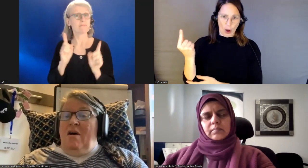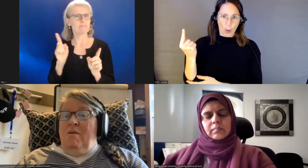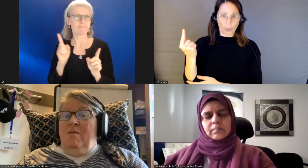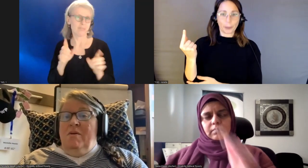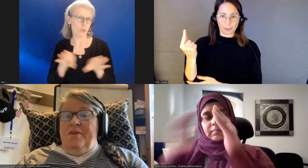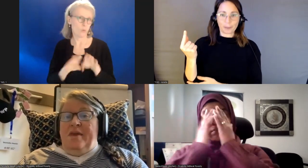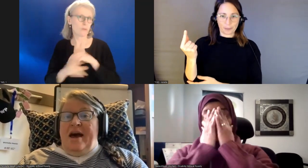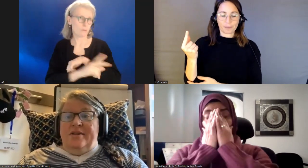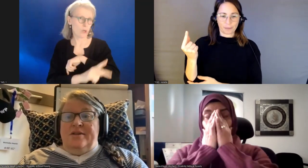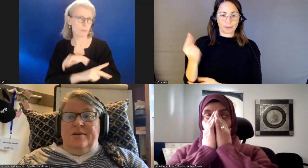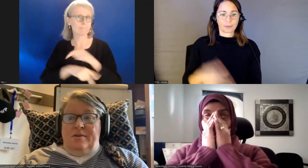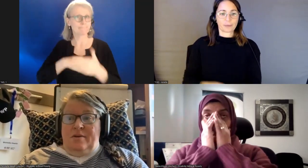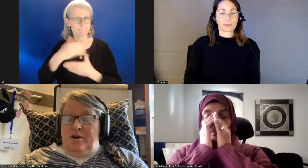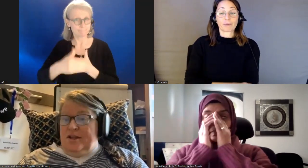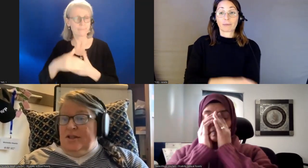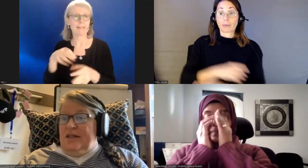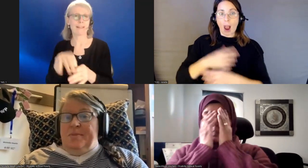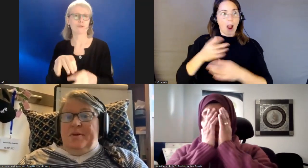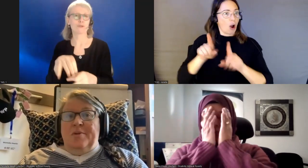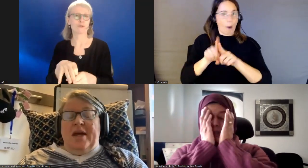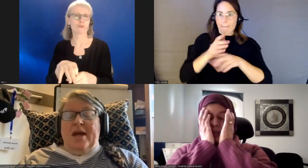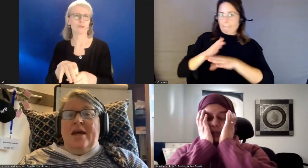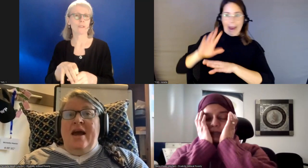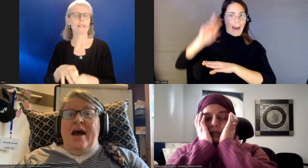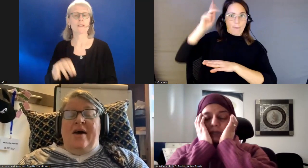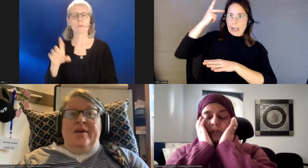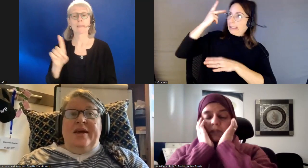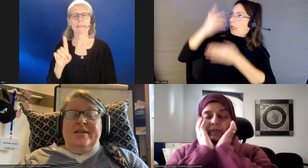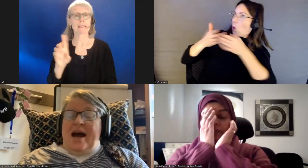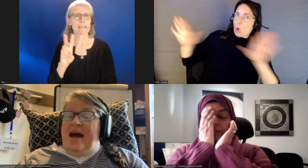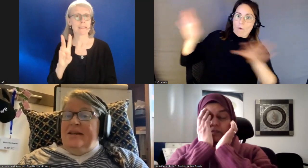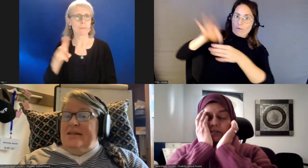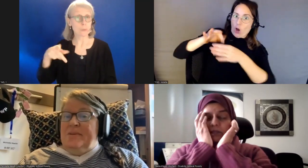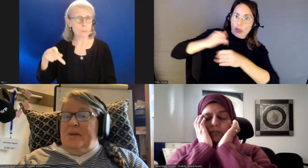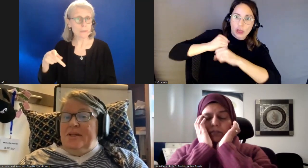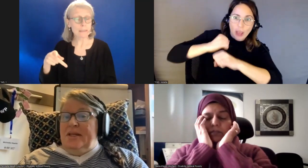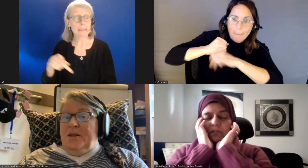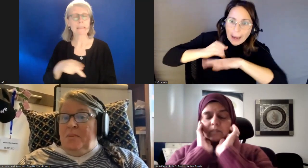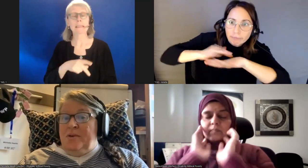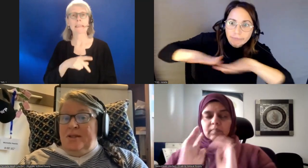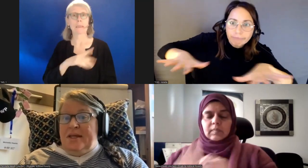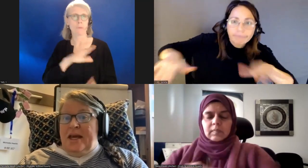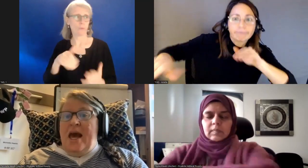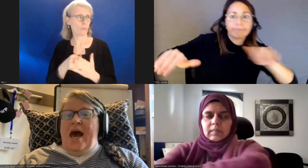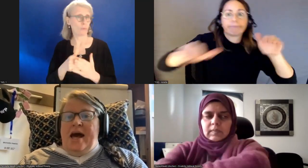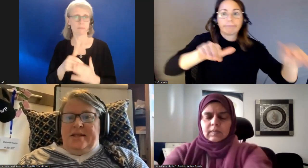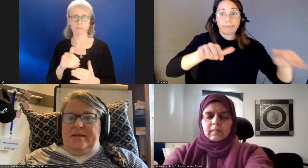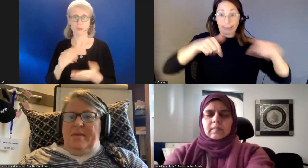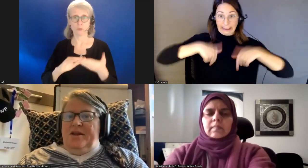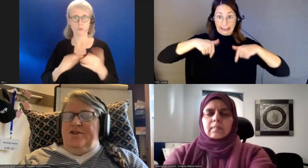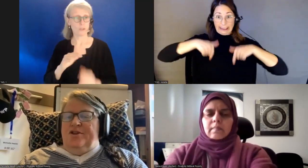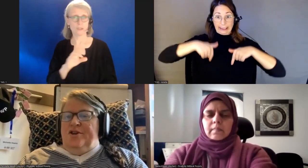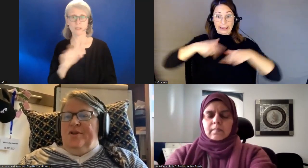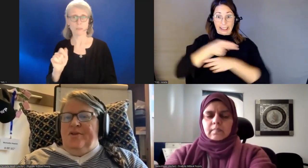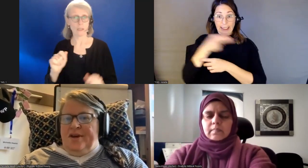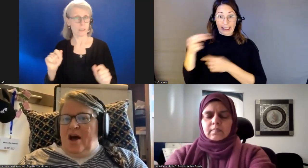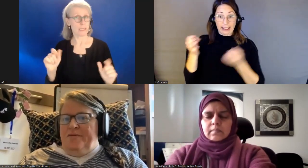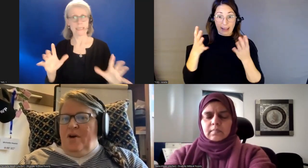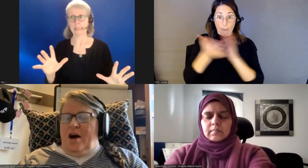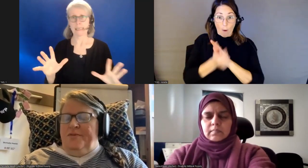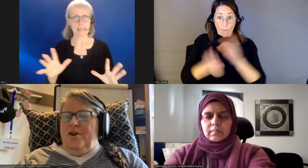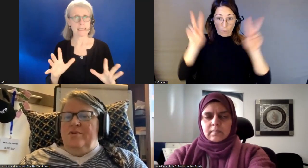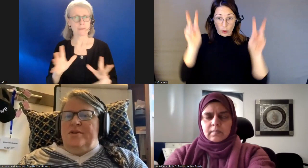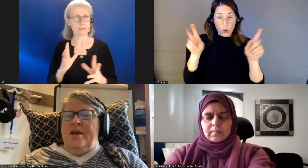we know that us at DWP and the entire disability community has to make sure